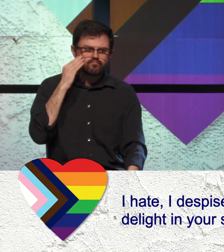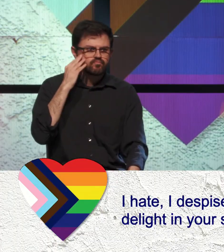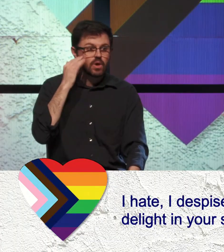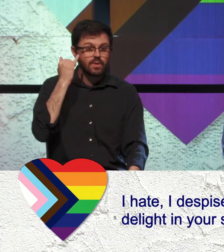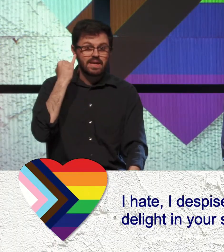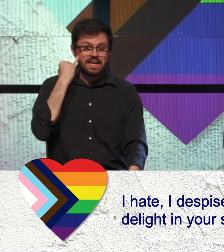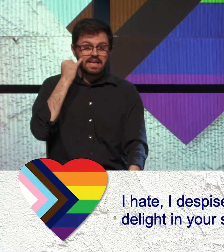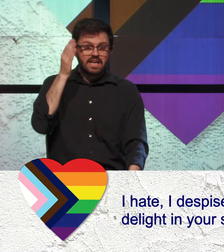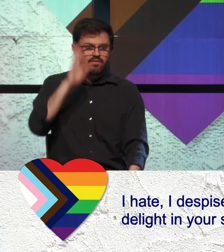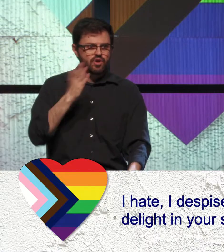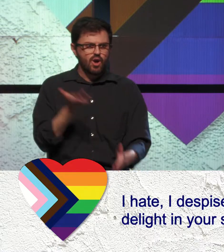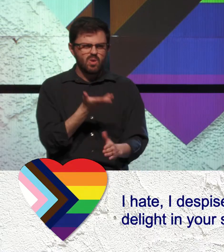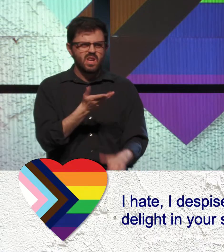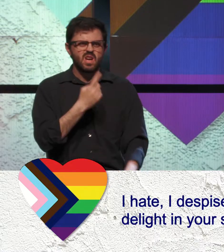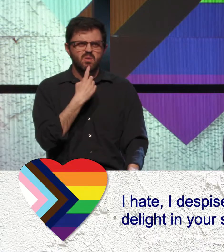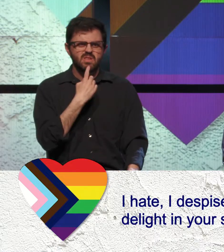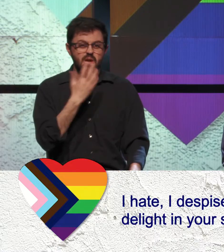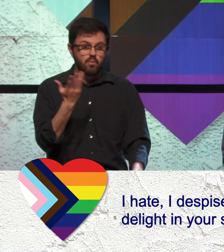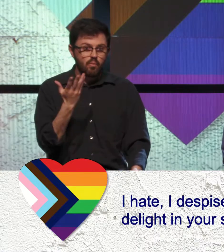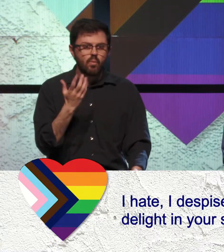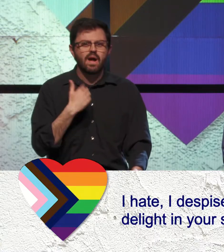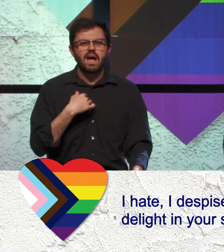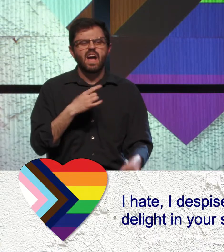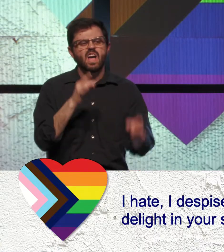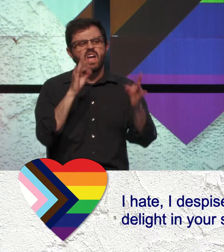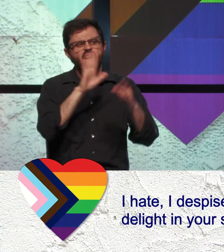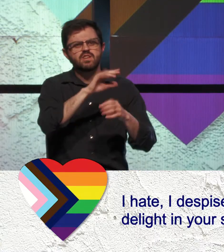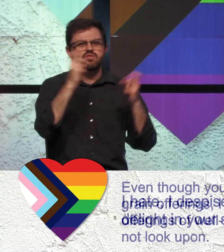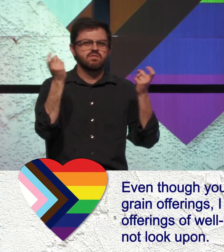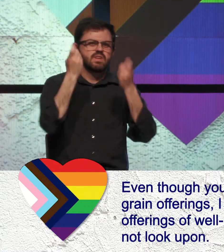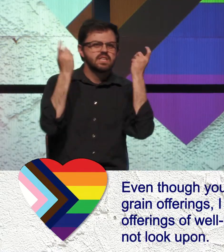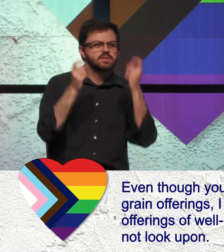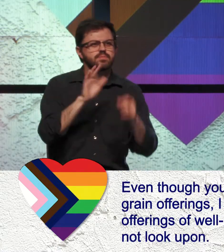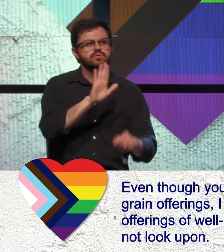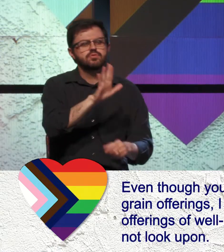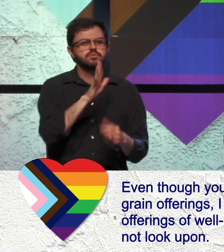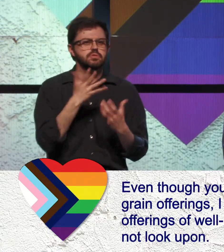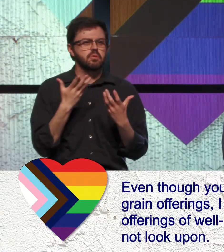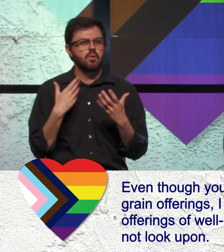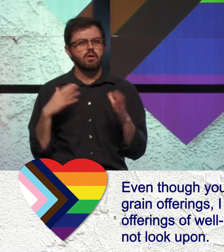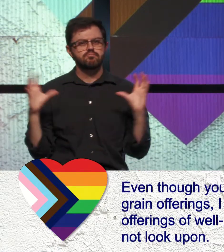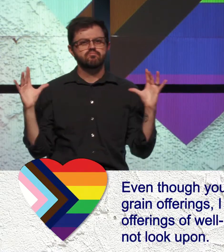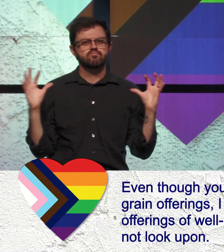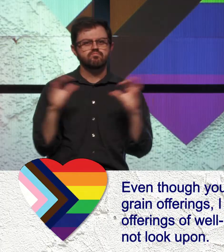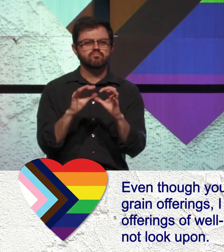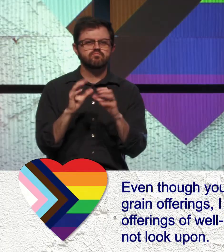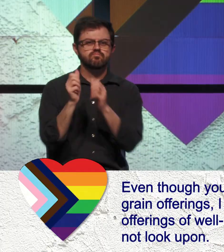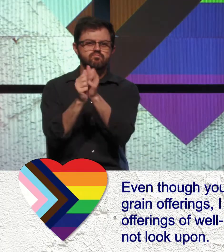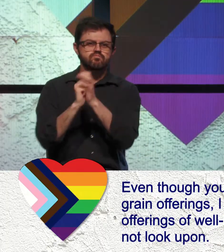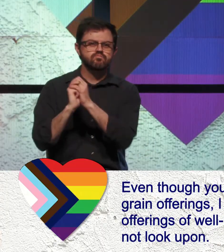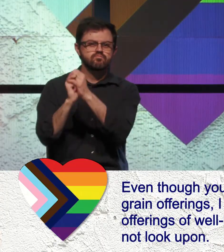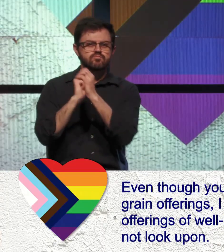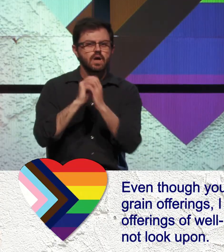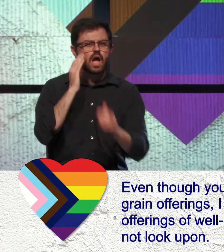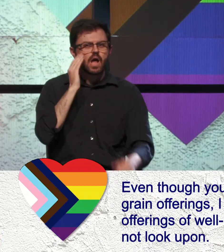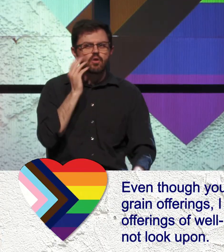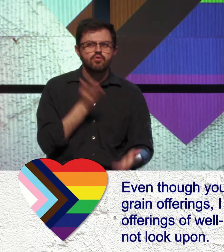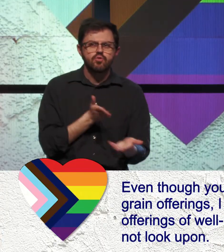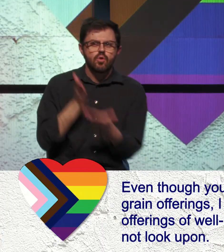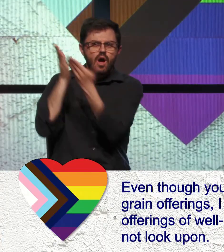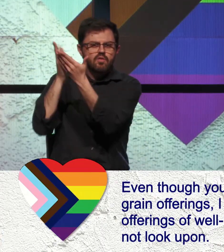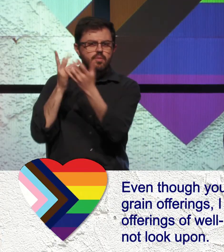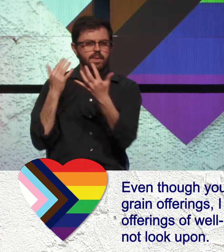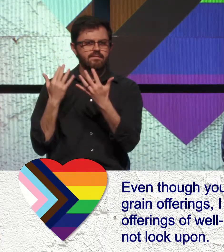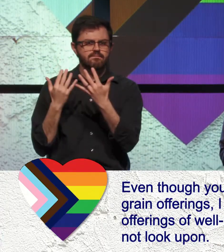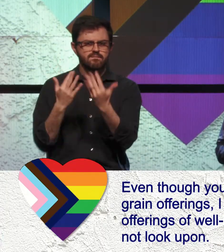I despise your festivals. I take no delight in your solemn assemblies. Even though you offer me your burnt offerings and grain offerings, I won't accept